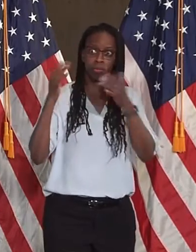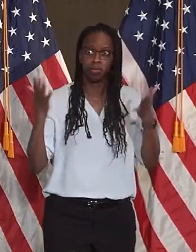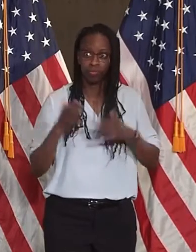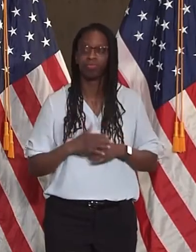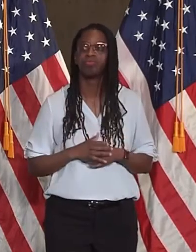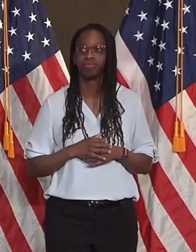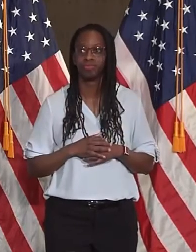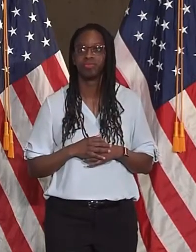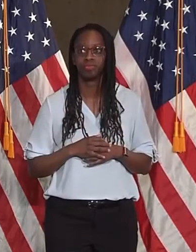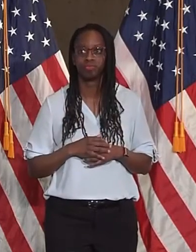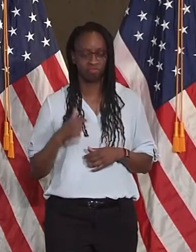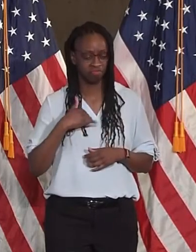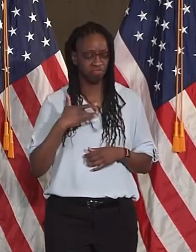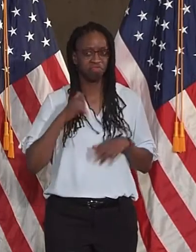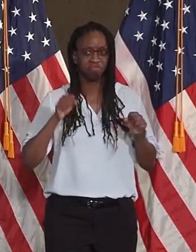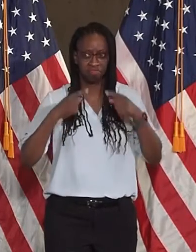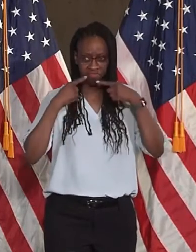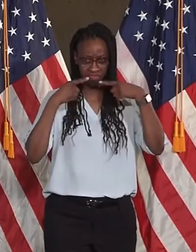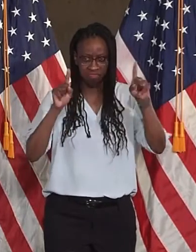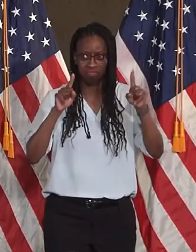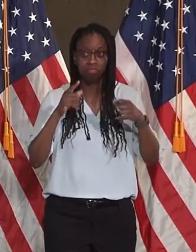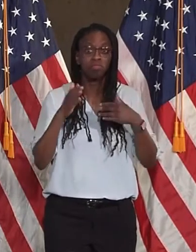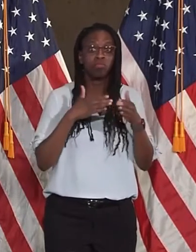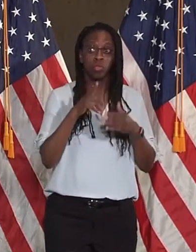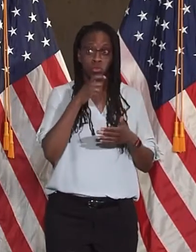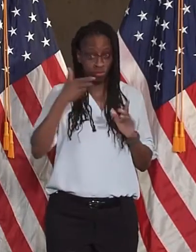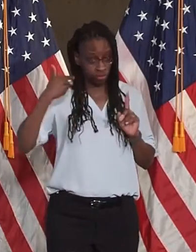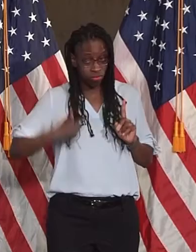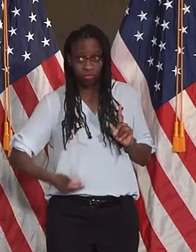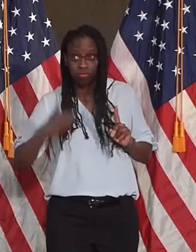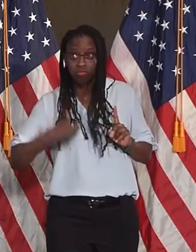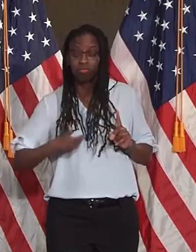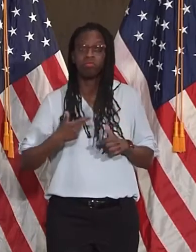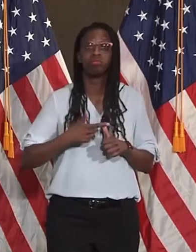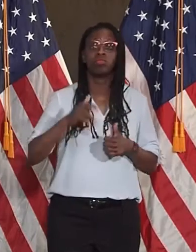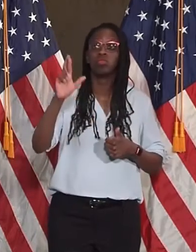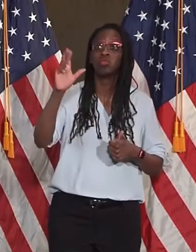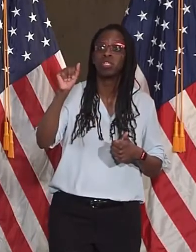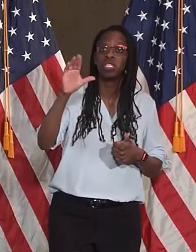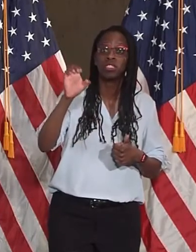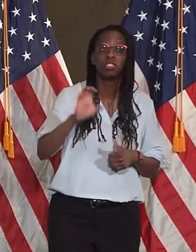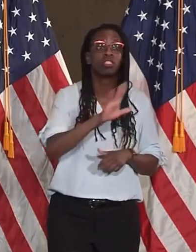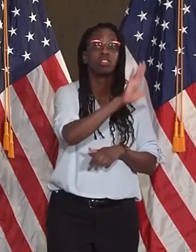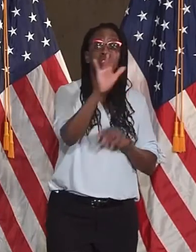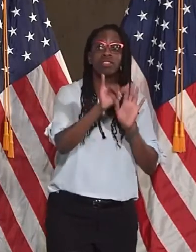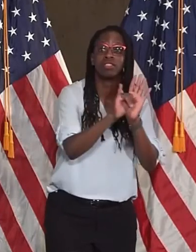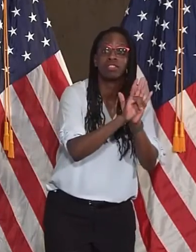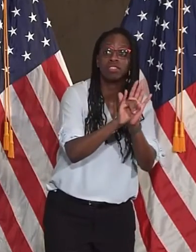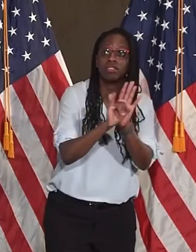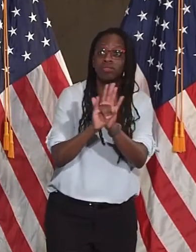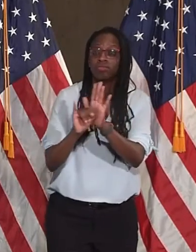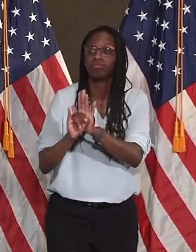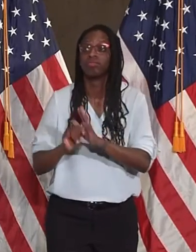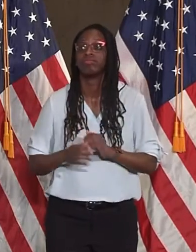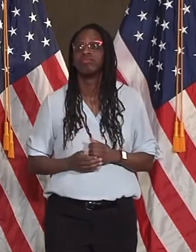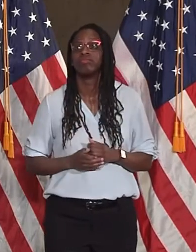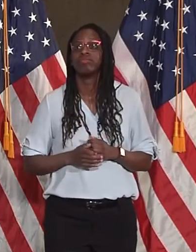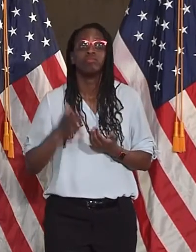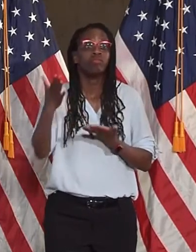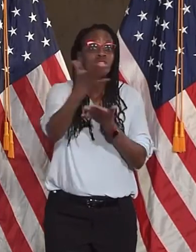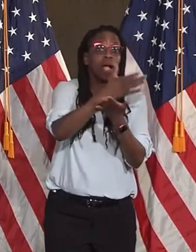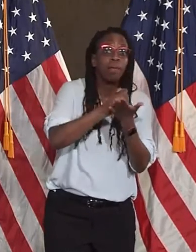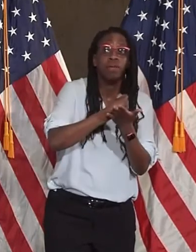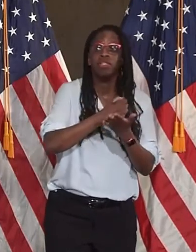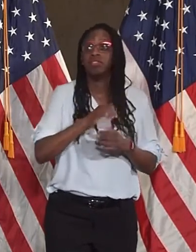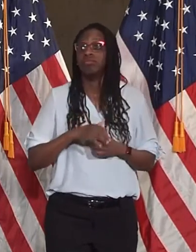immigration status, income, gender identity, or who you love. But we have so much more work to do